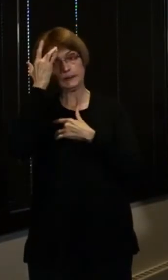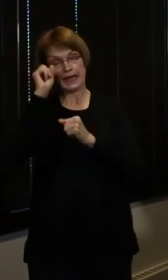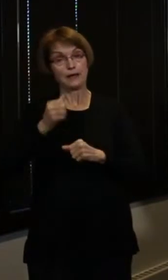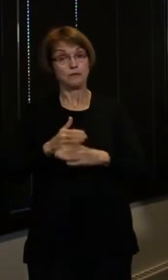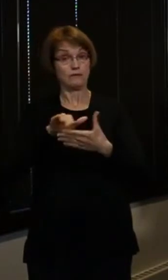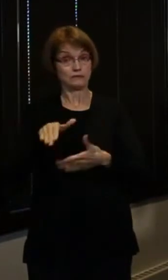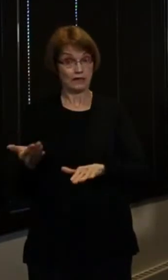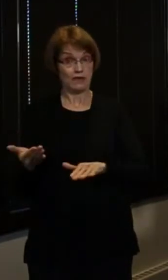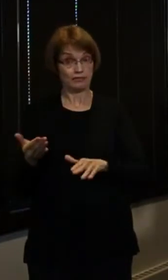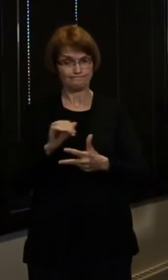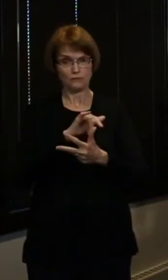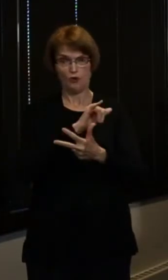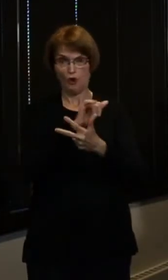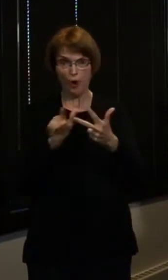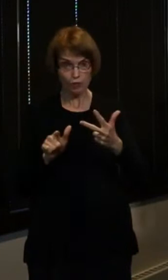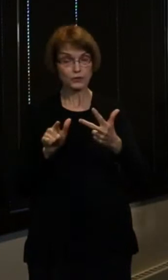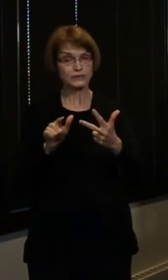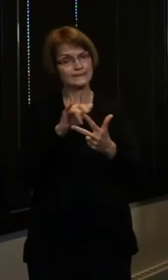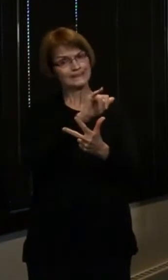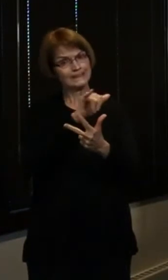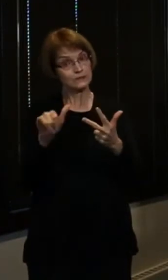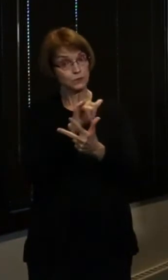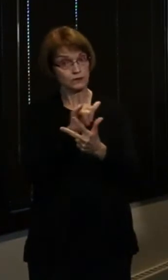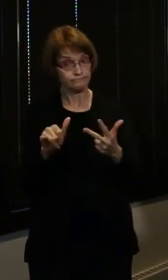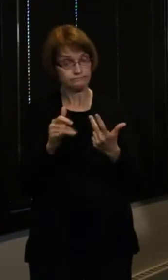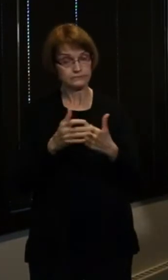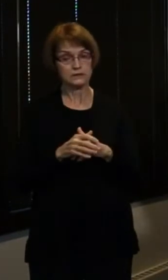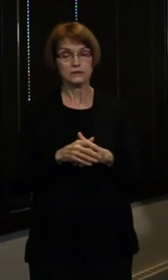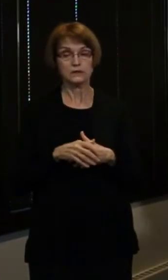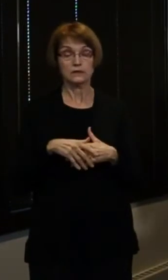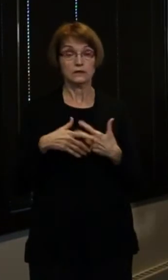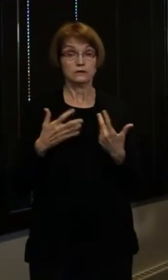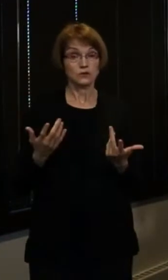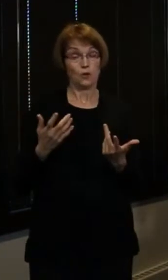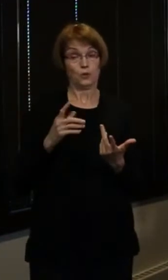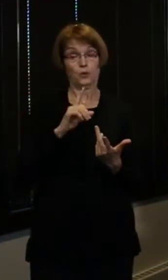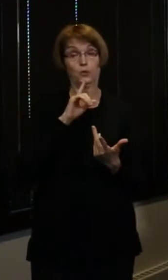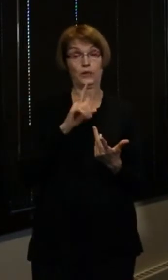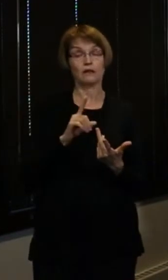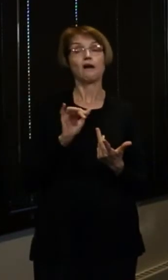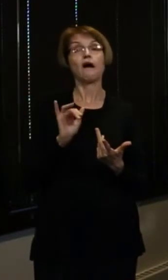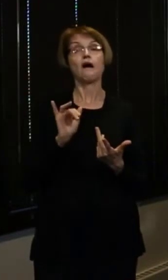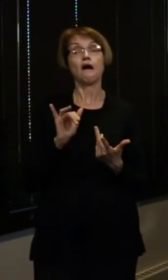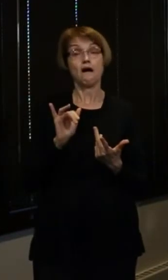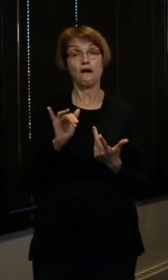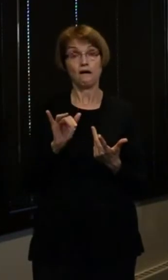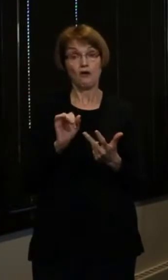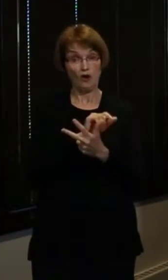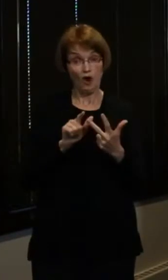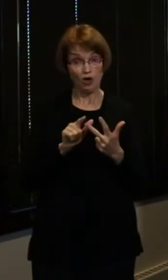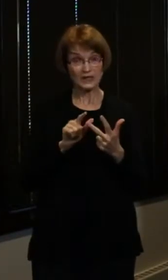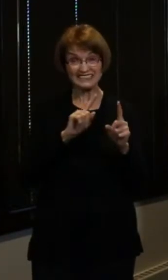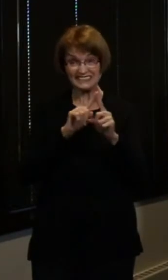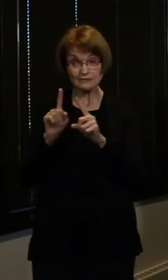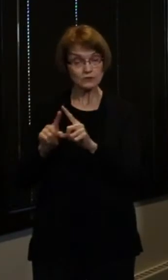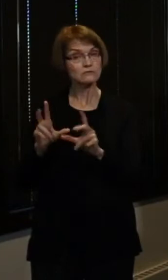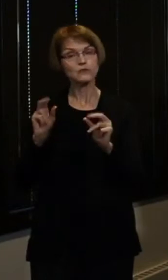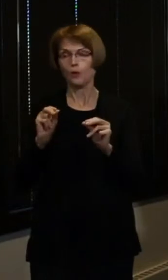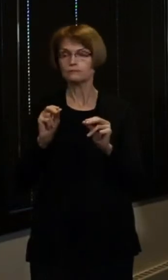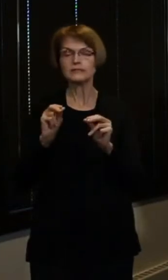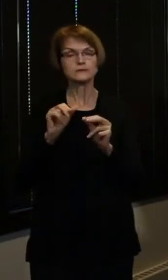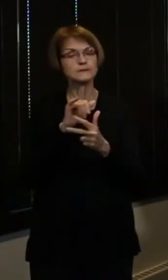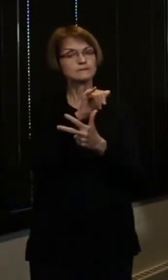so when you take all of that into consideration, there really is no difference between all three of those